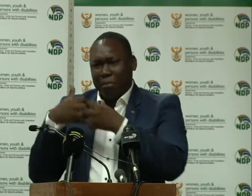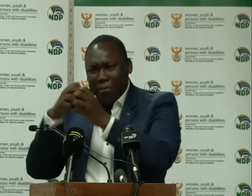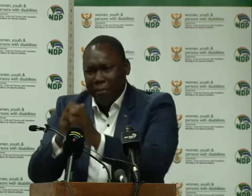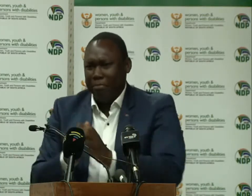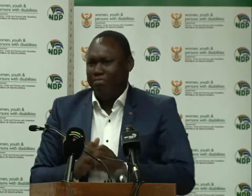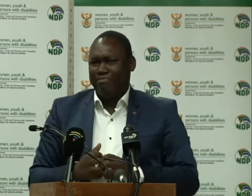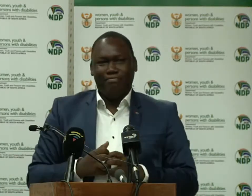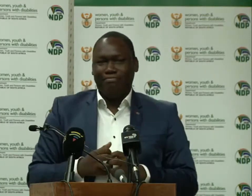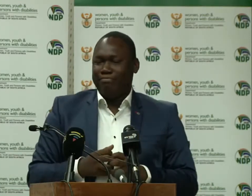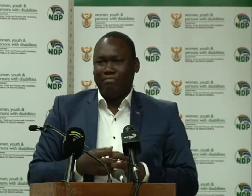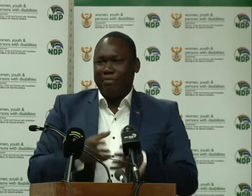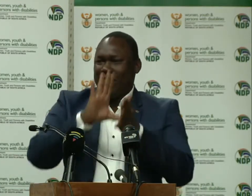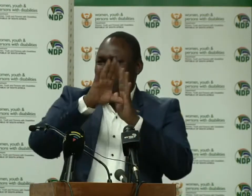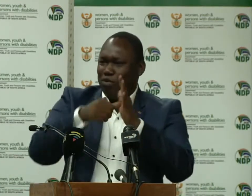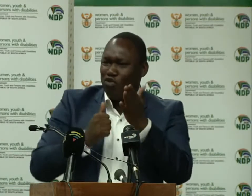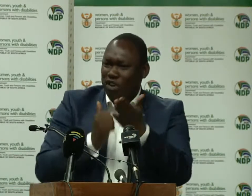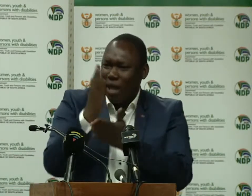people,